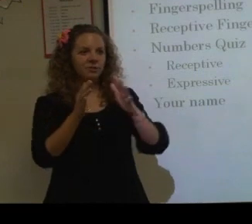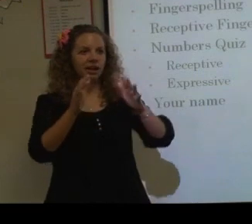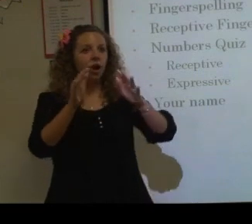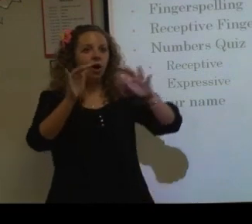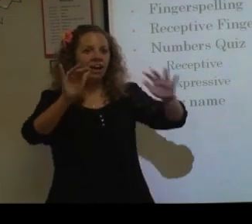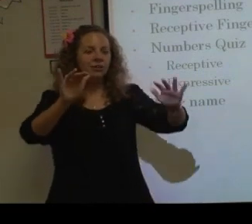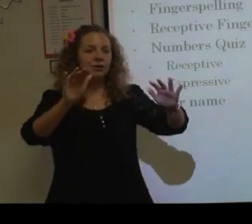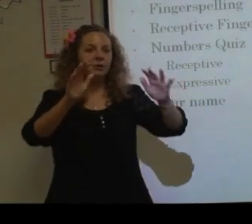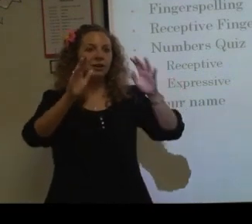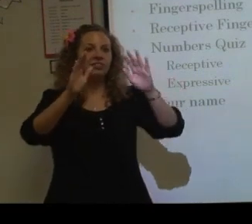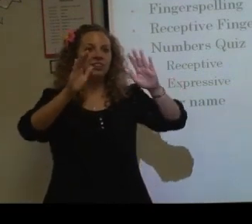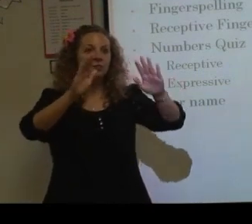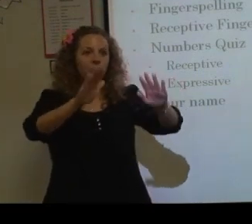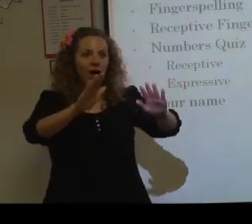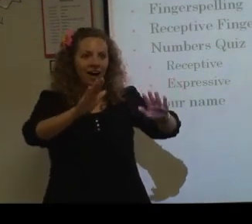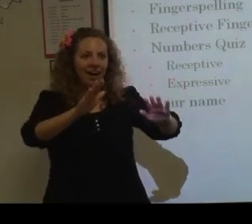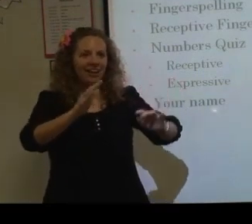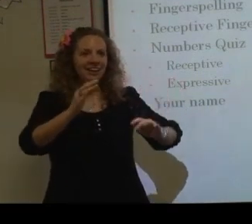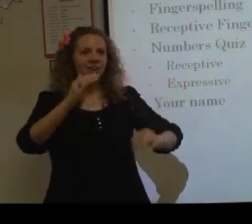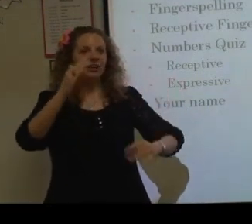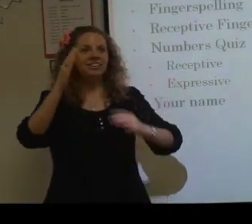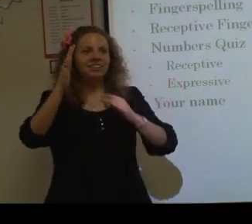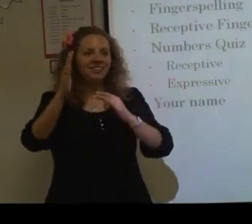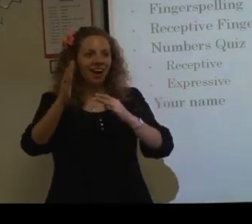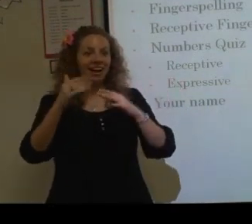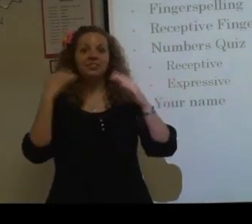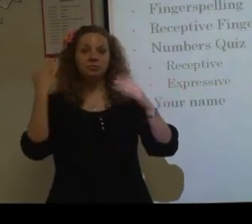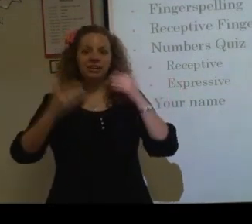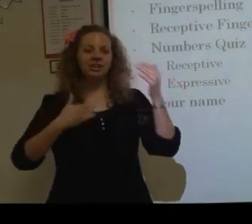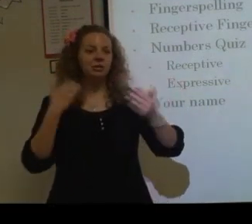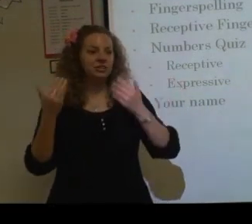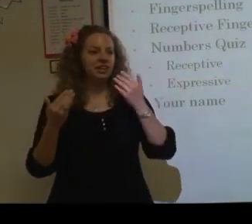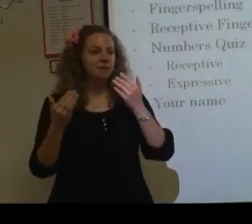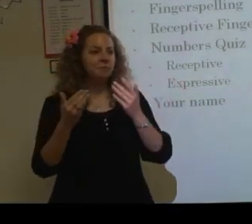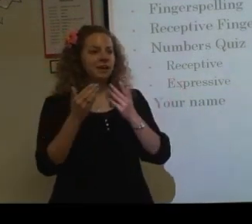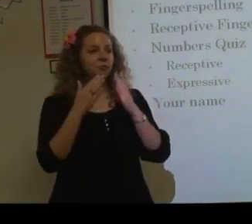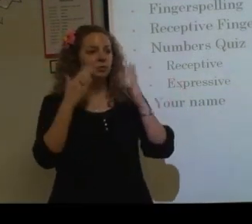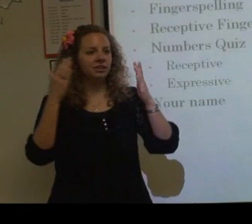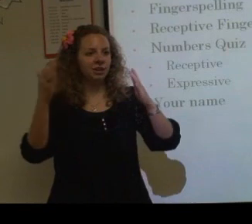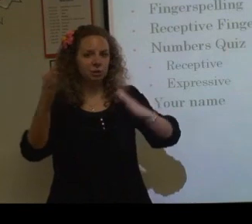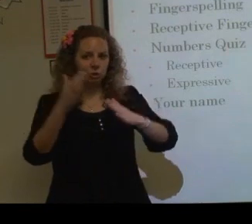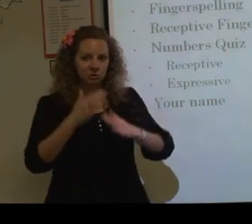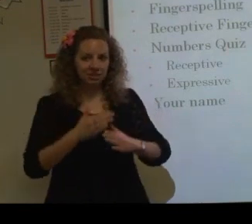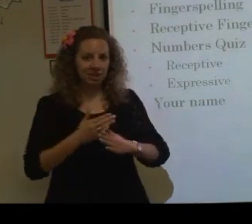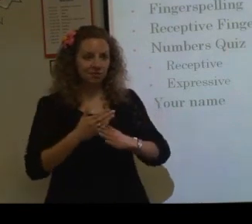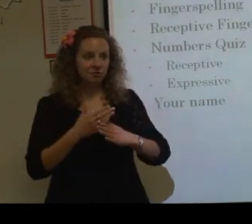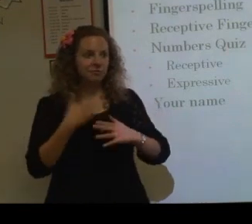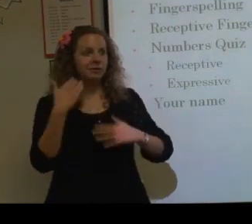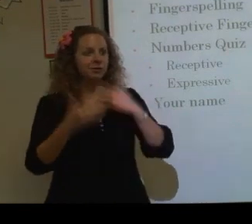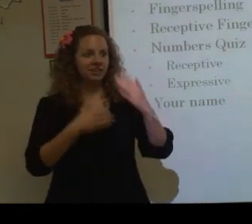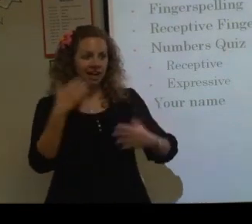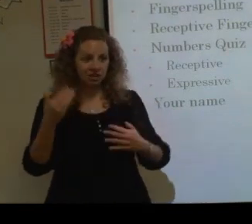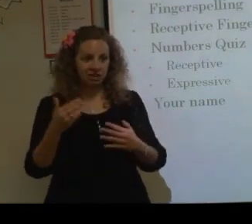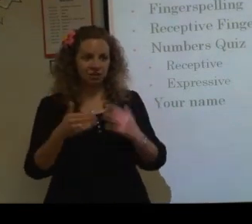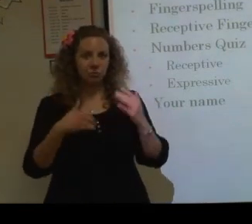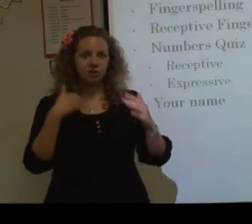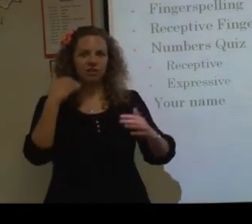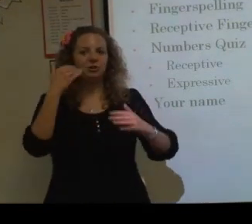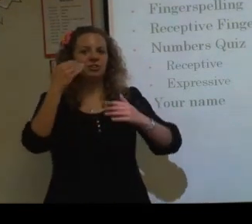like, I know that one. Okay, that's a Y. Okay, that's an I, and then we get used to that. But it really like slows us down from being able to catch it. And the more that you can